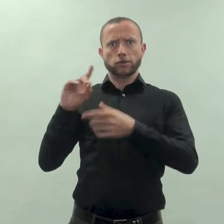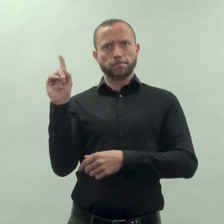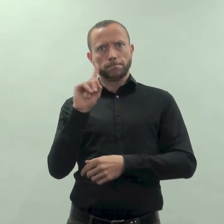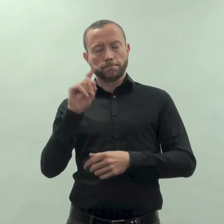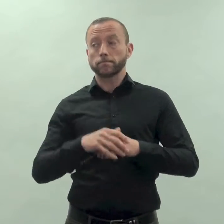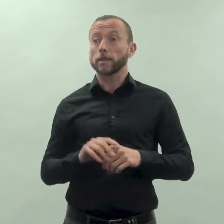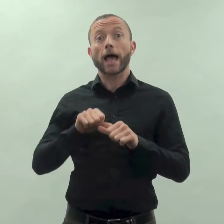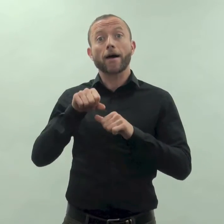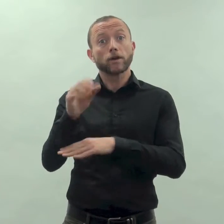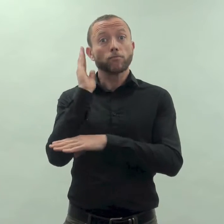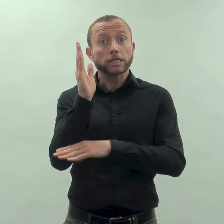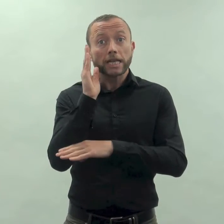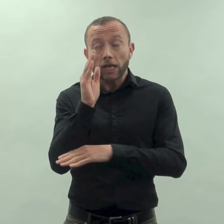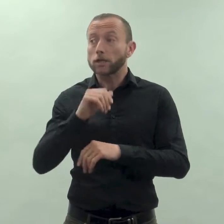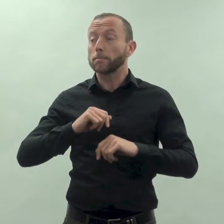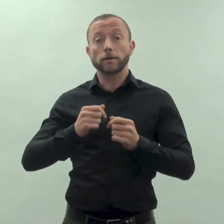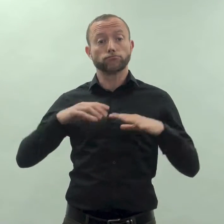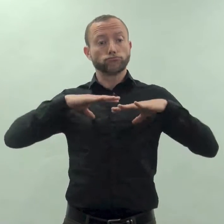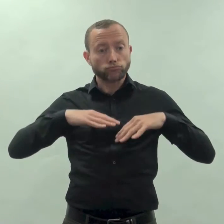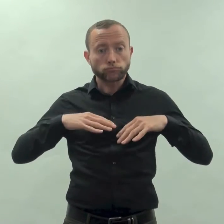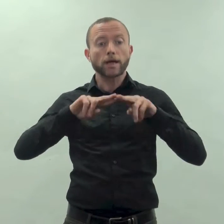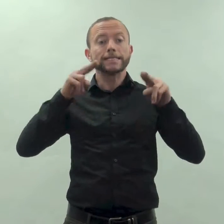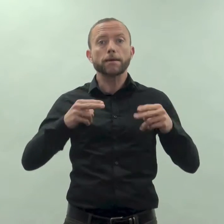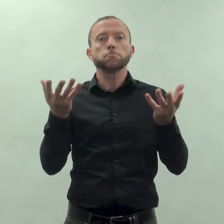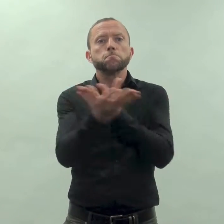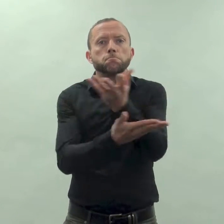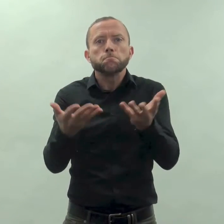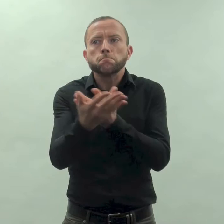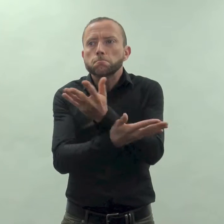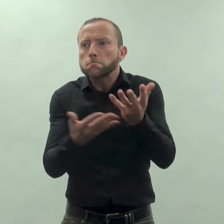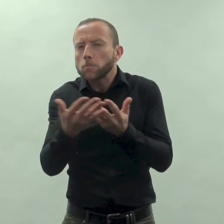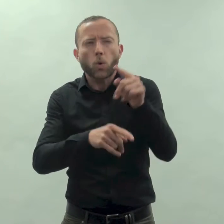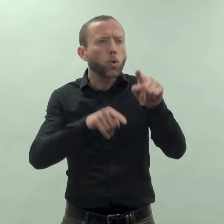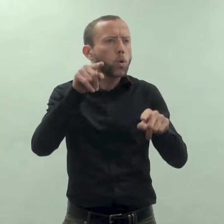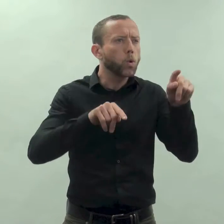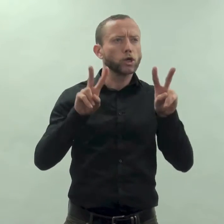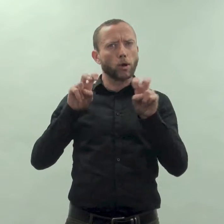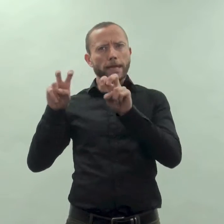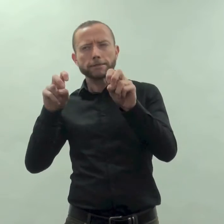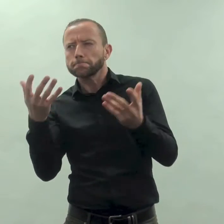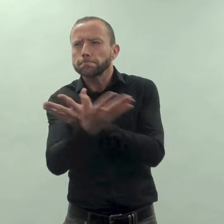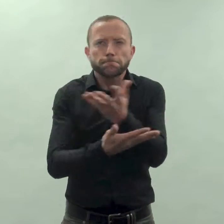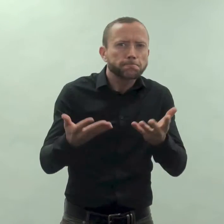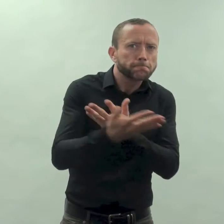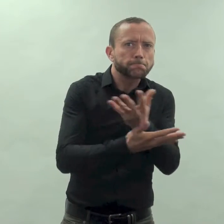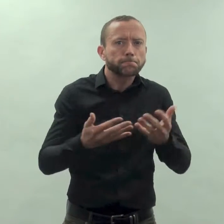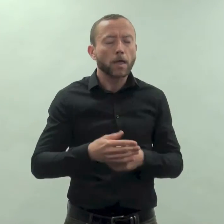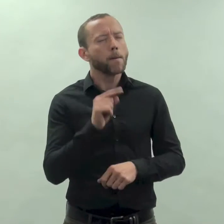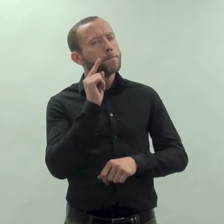Following each presentation, discussions were held on each table. A number of different topics were discussed, however, two in